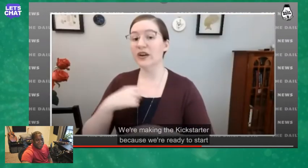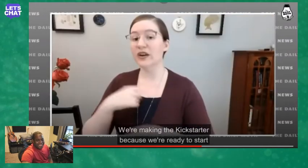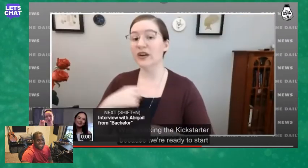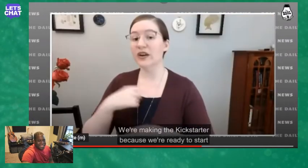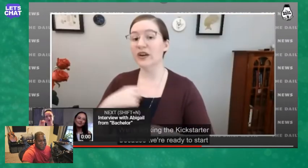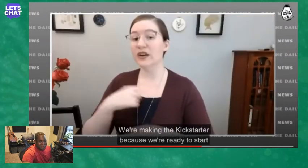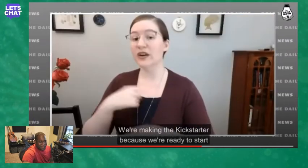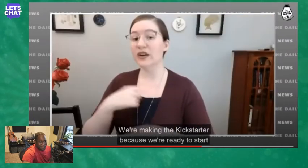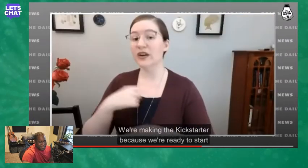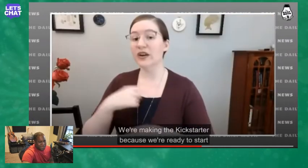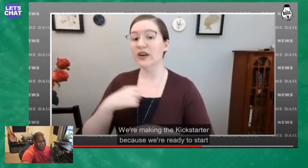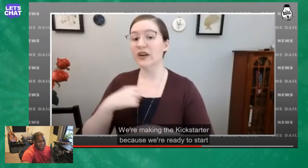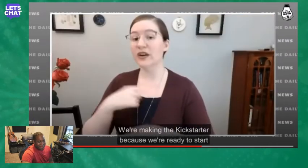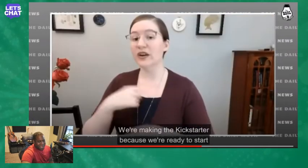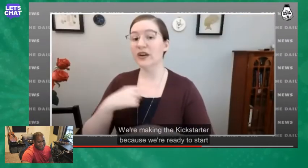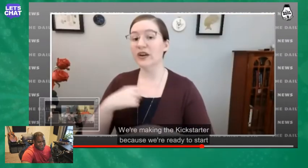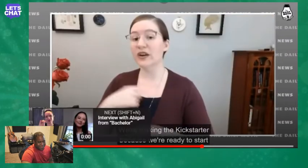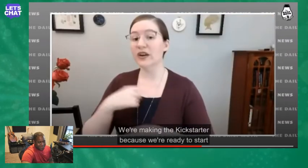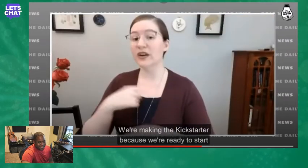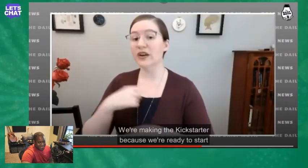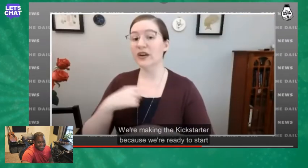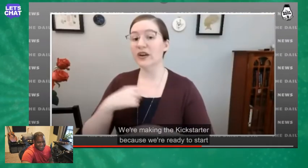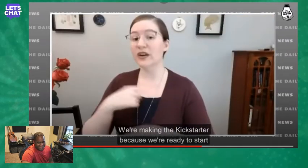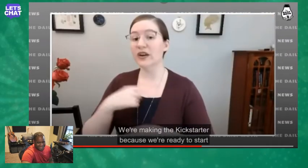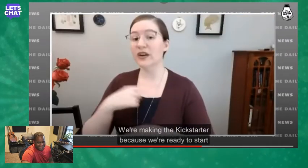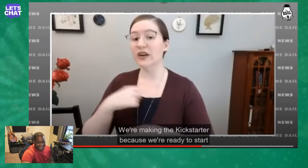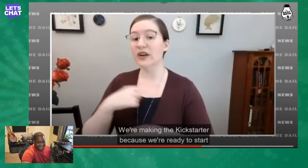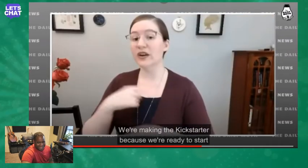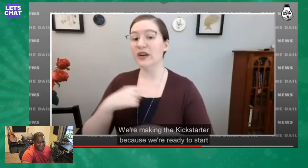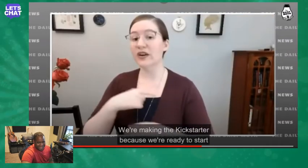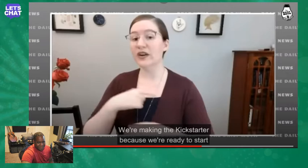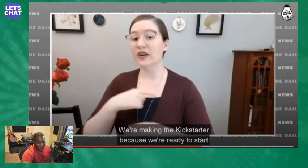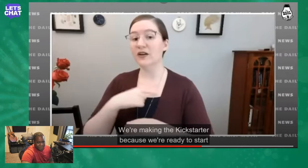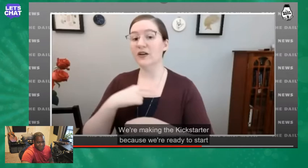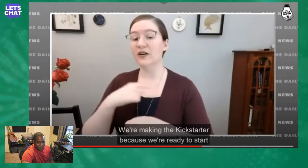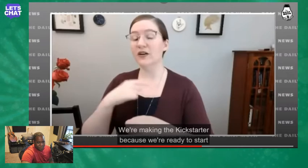Yeah. Anyway, we are back to the sweetheart. Let's see.